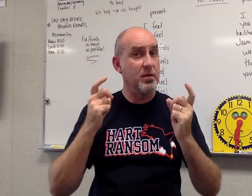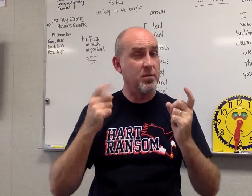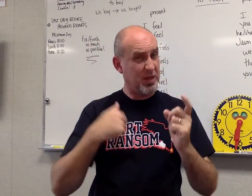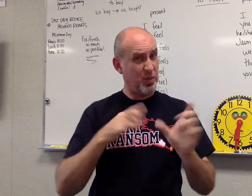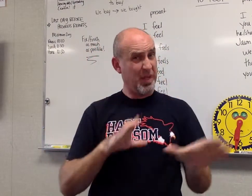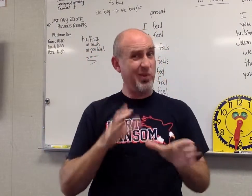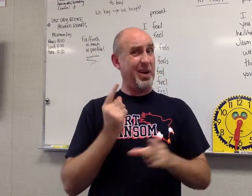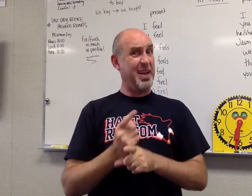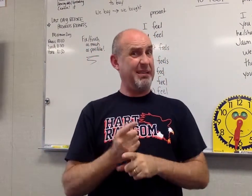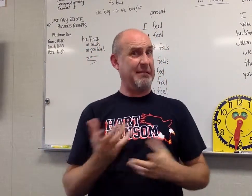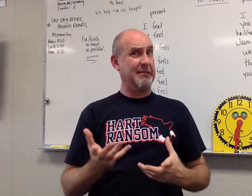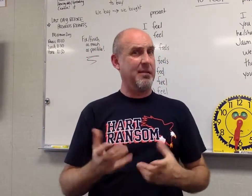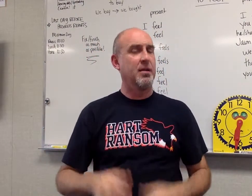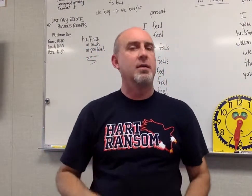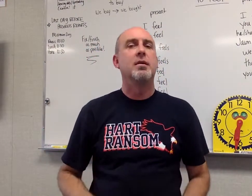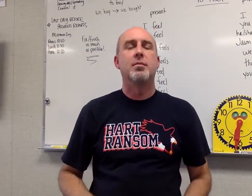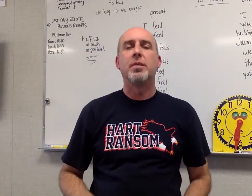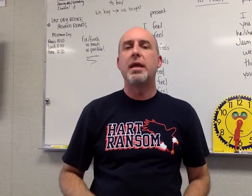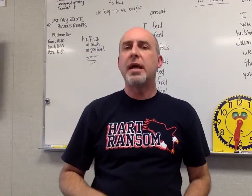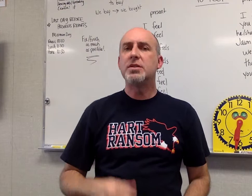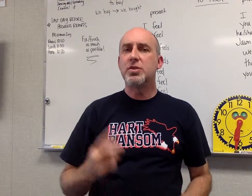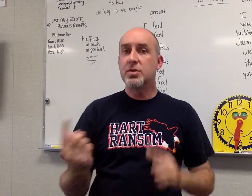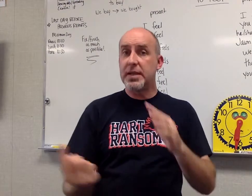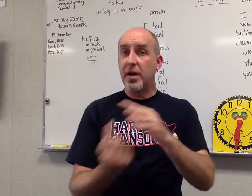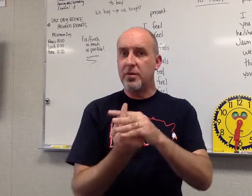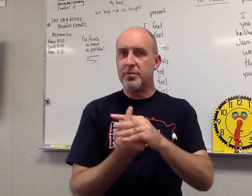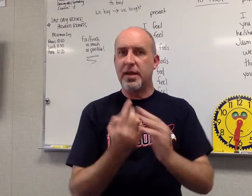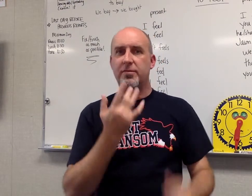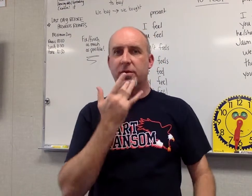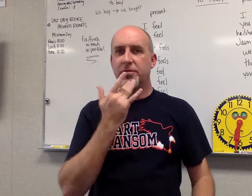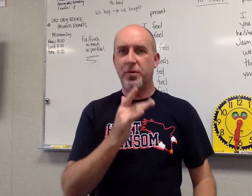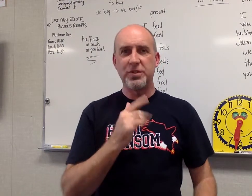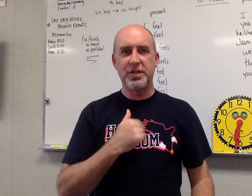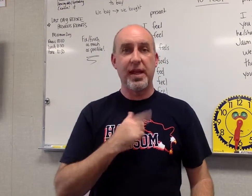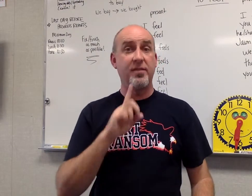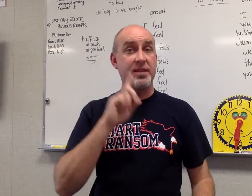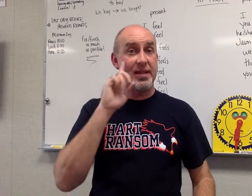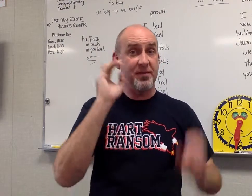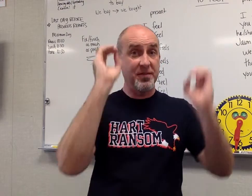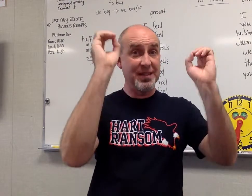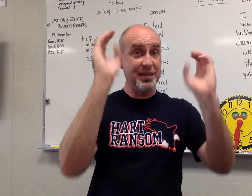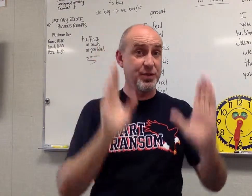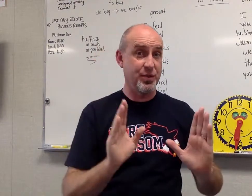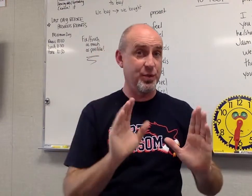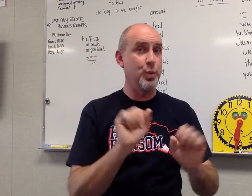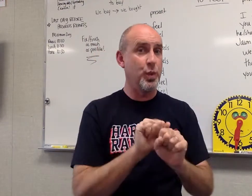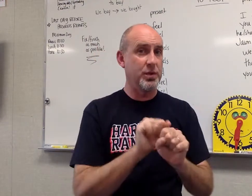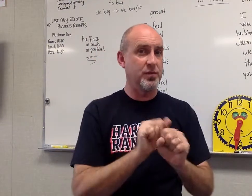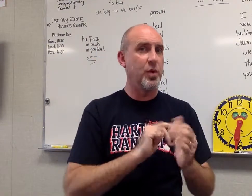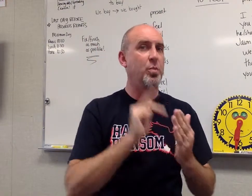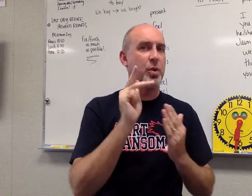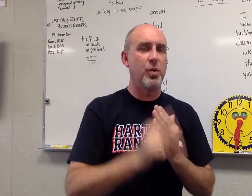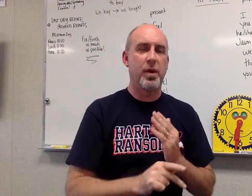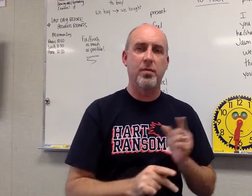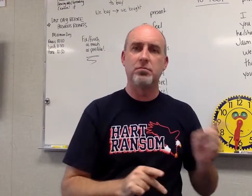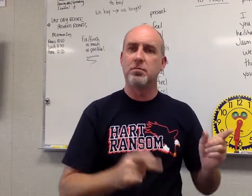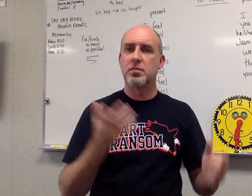I doing it right? As it turns out, I'm very fortunate. I have a deaf teacher who works for our program.